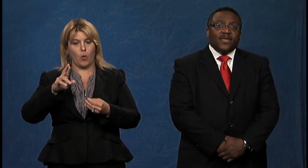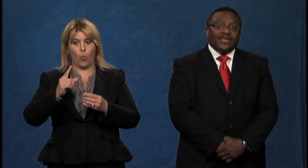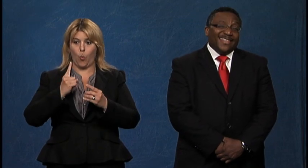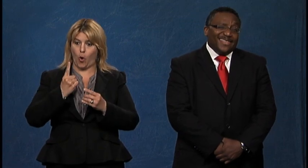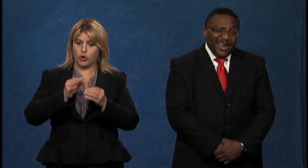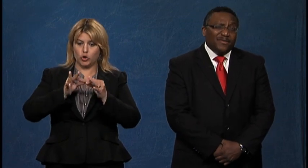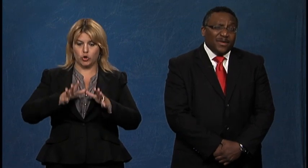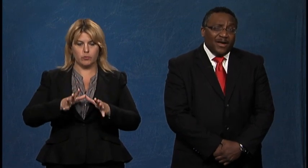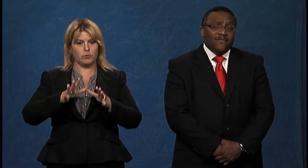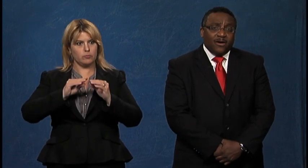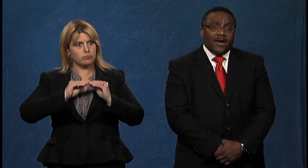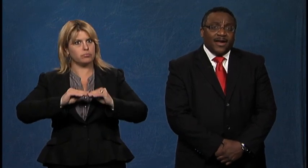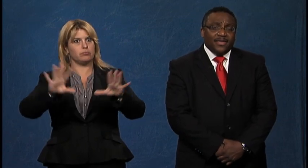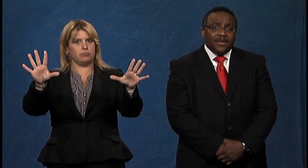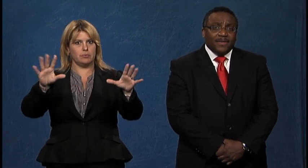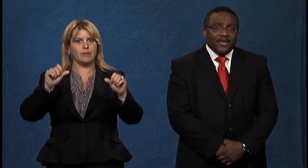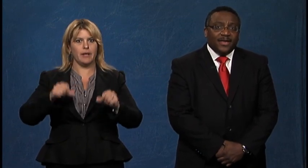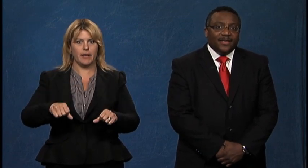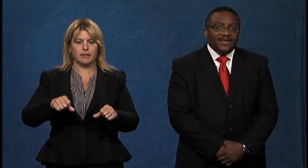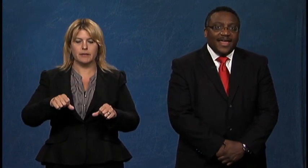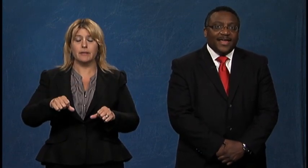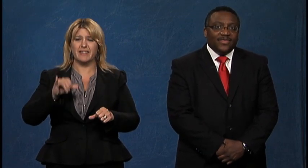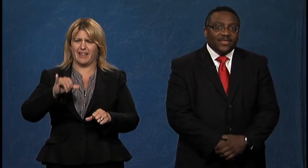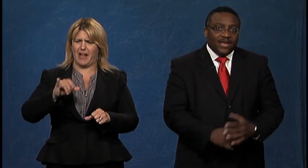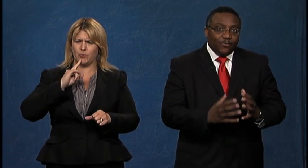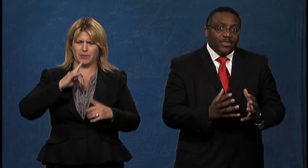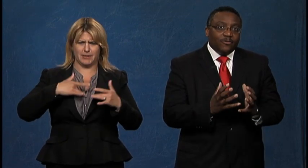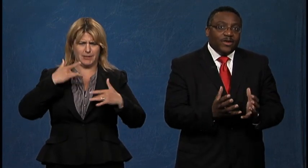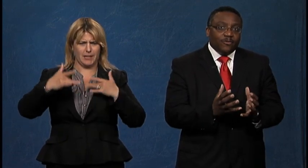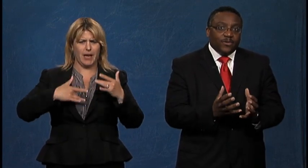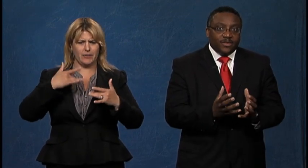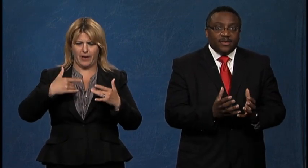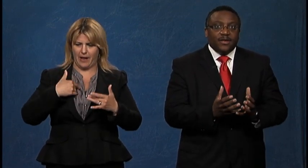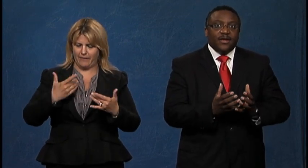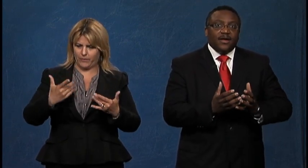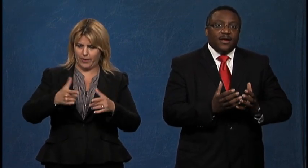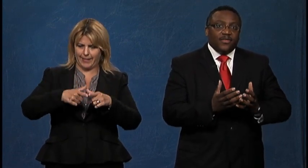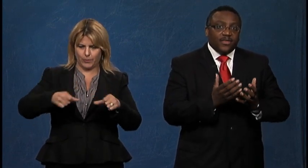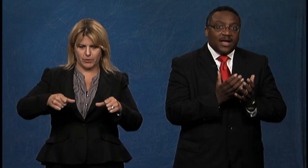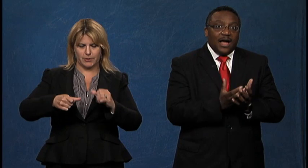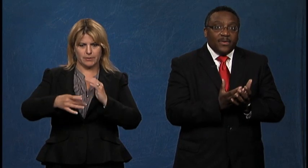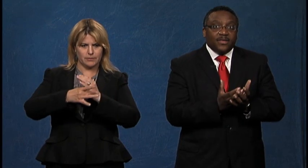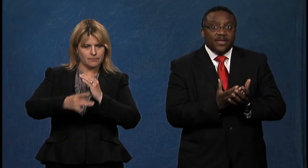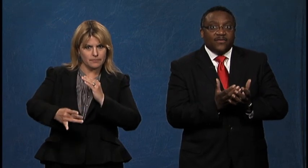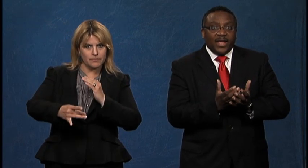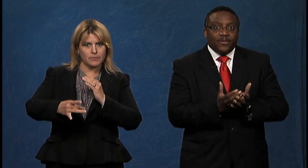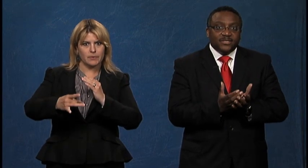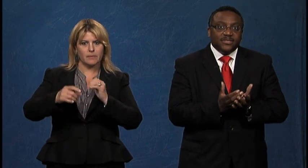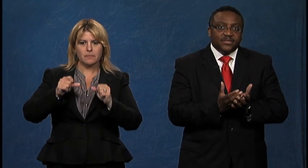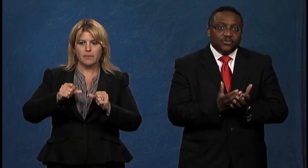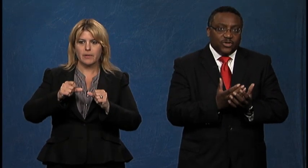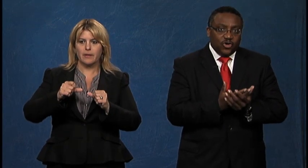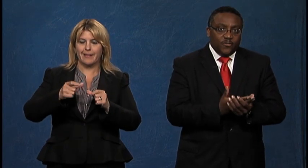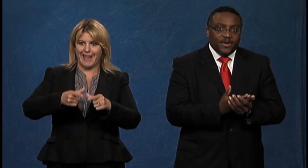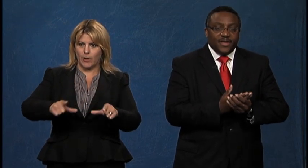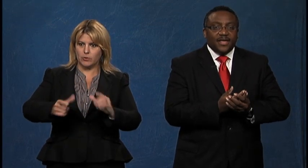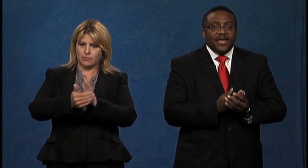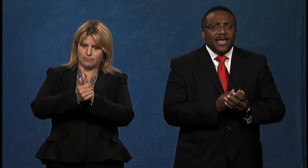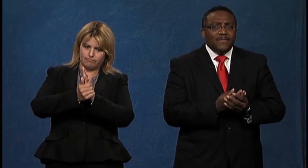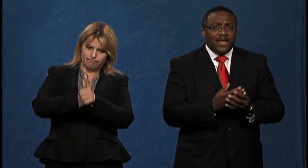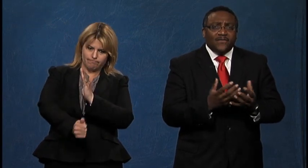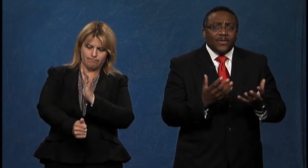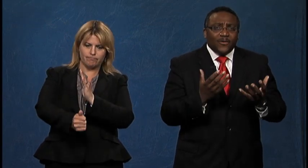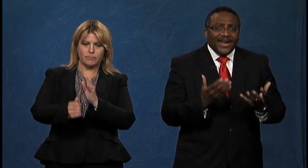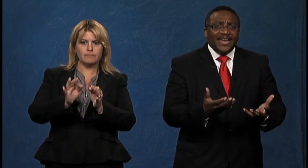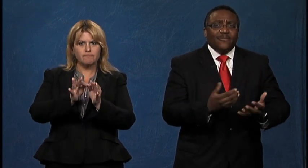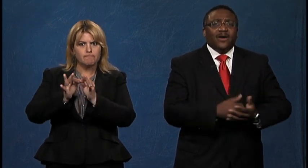That's one of the things that excites me about VRI, is the ability to take this linguistic resource, this competency of language to interpret,